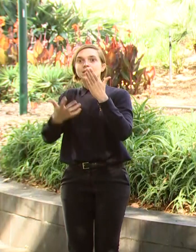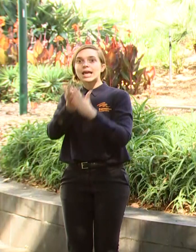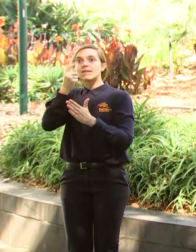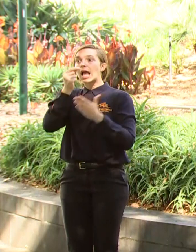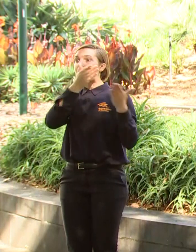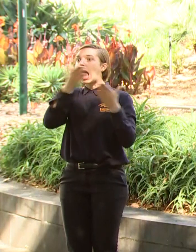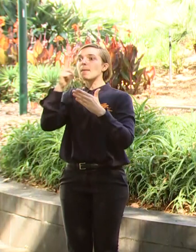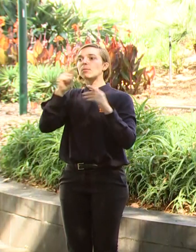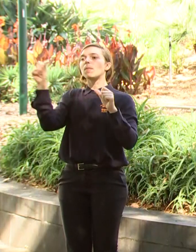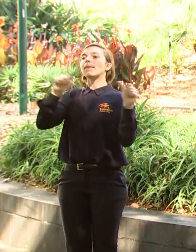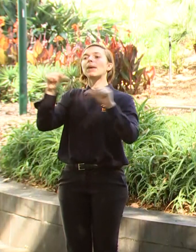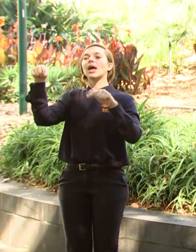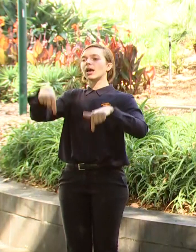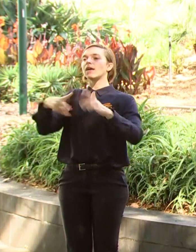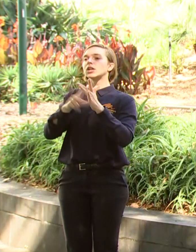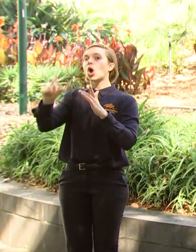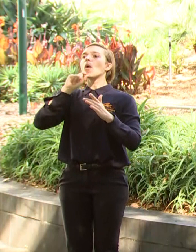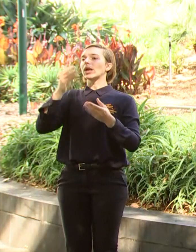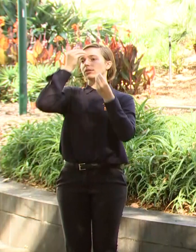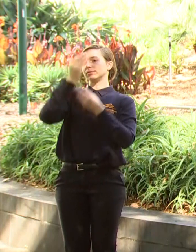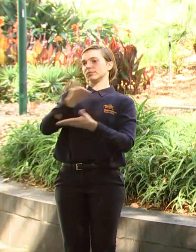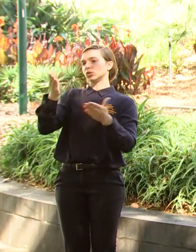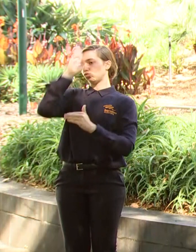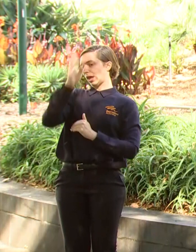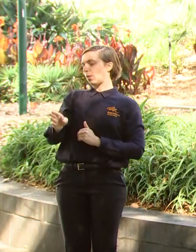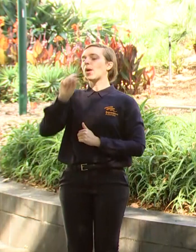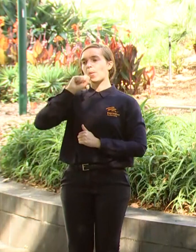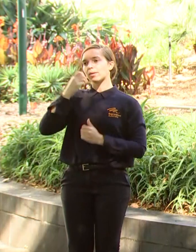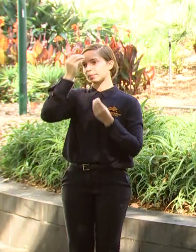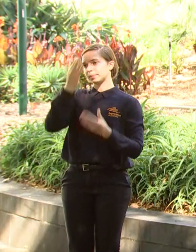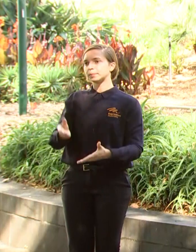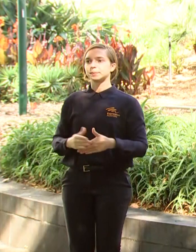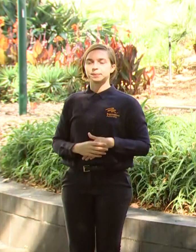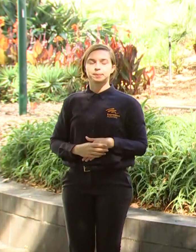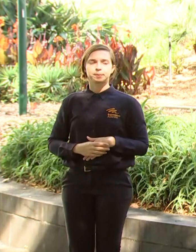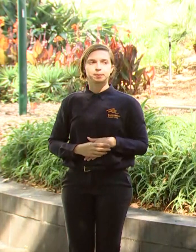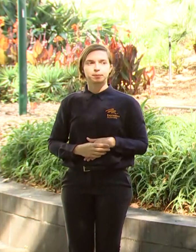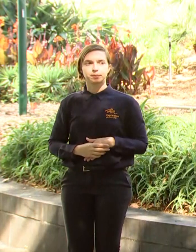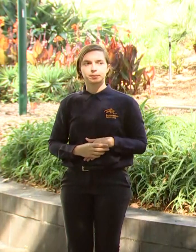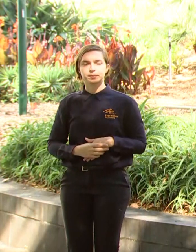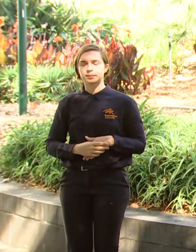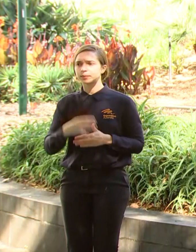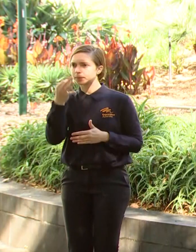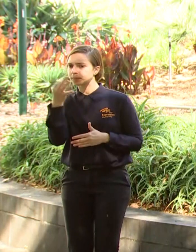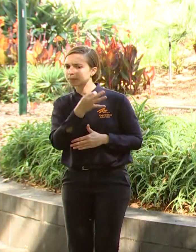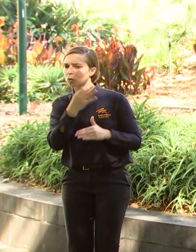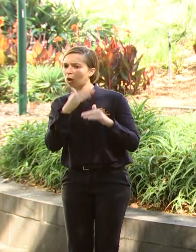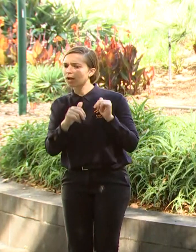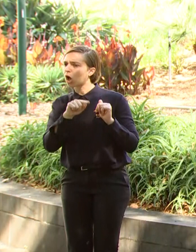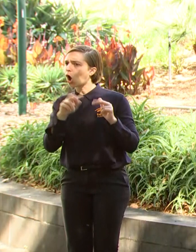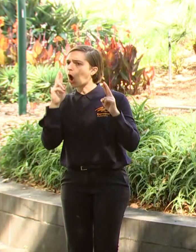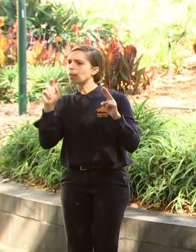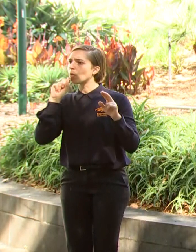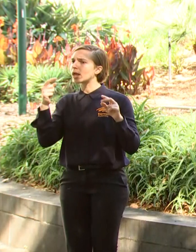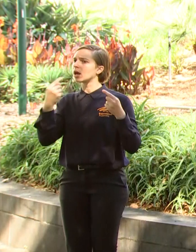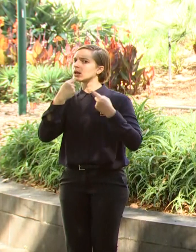what we'll do, and we won't waste a moment doing it. Just to clarify, you said yesterday you were hoping to have an announcement next week. Would you anticipate that would be an